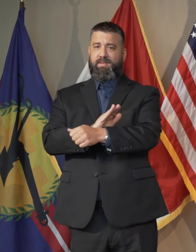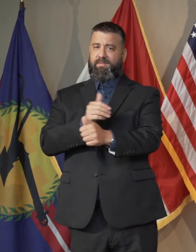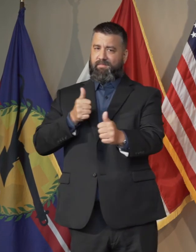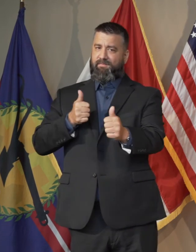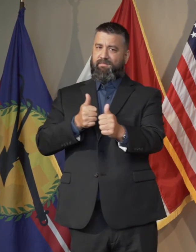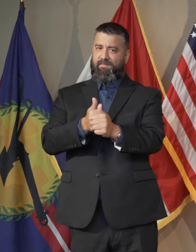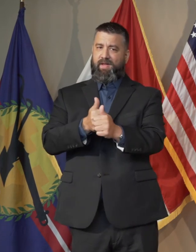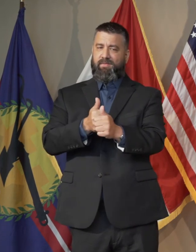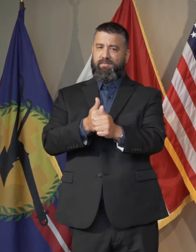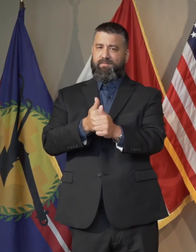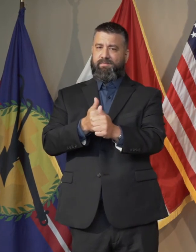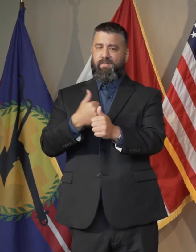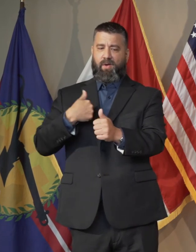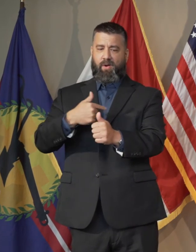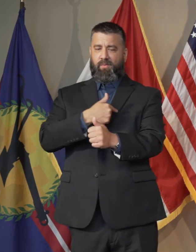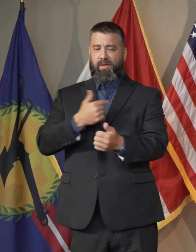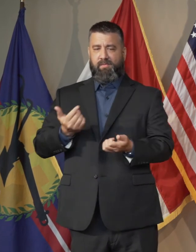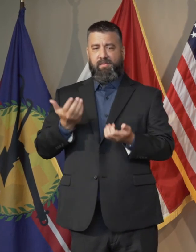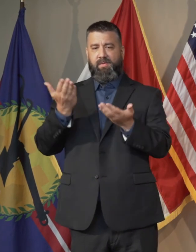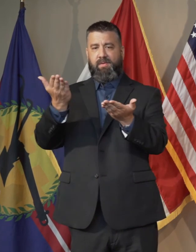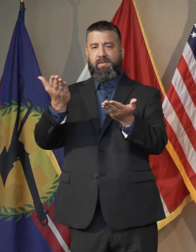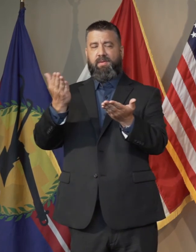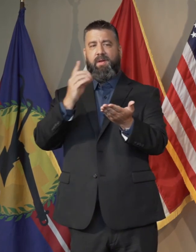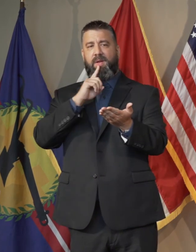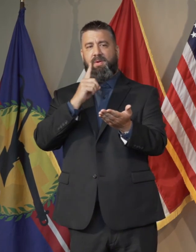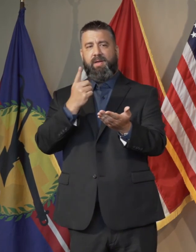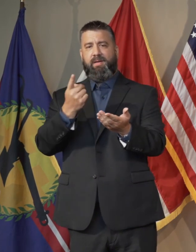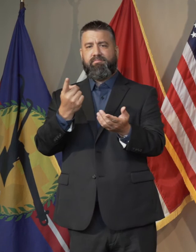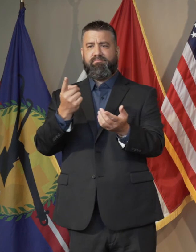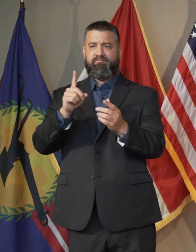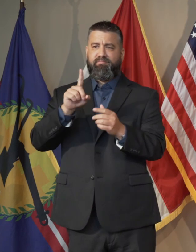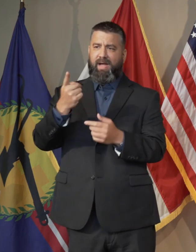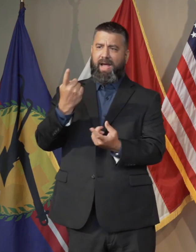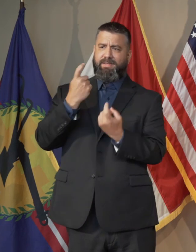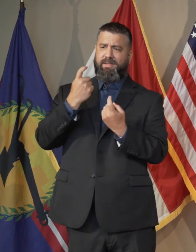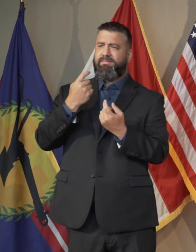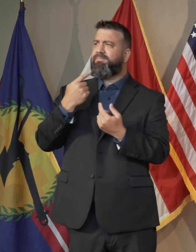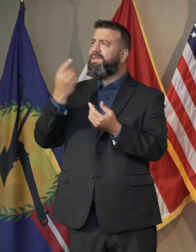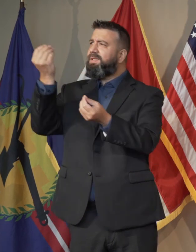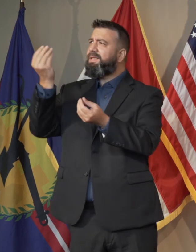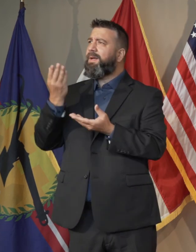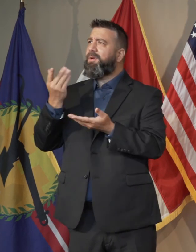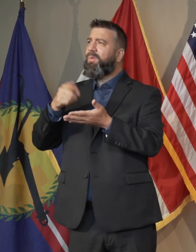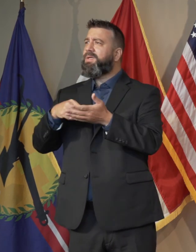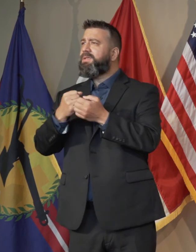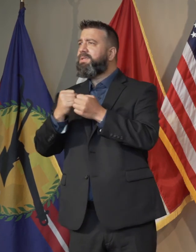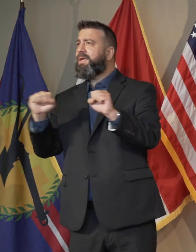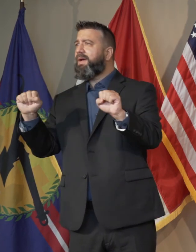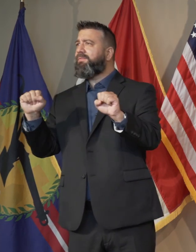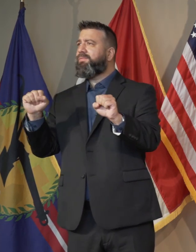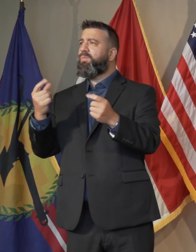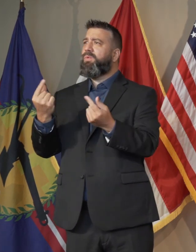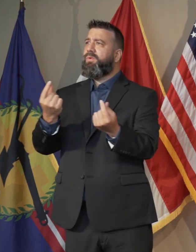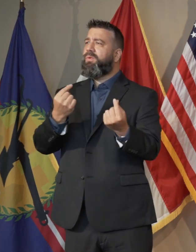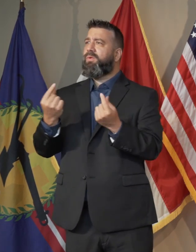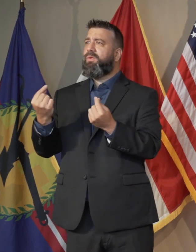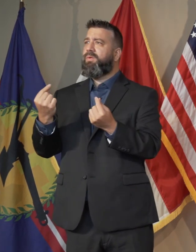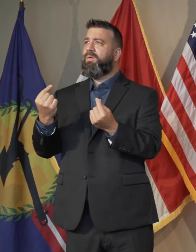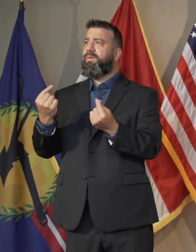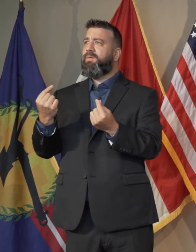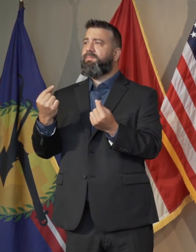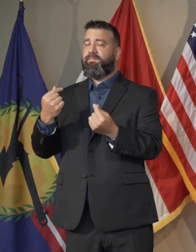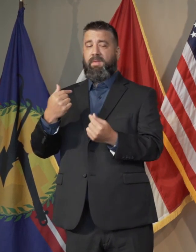health recommendations. They've really just asked us to tell them what's safe, what's the right thing to do. As I move about St. Louis County, I see the signs